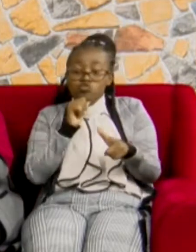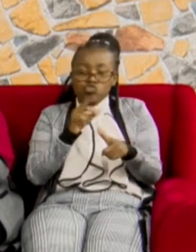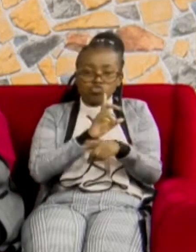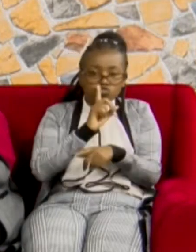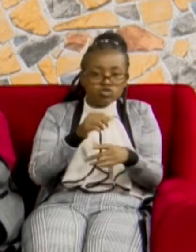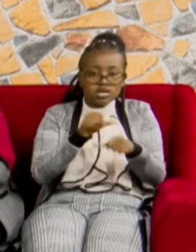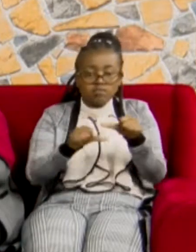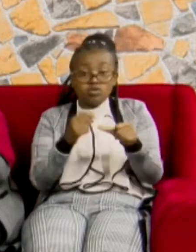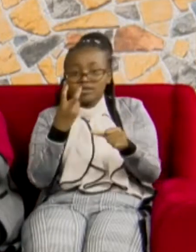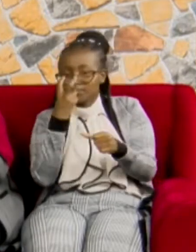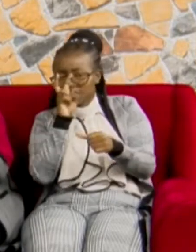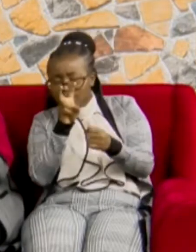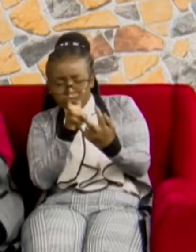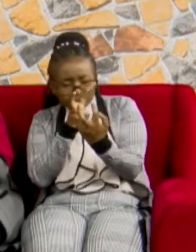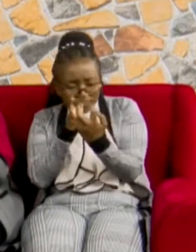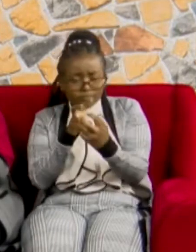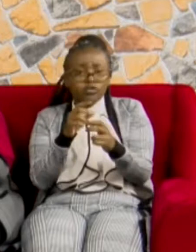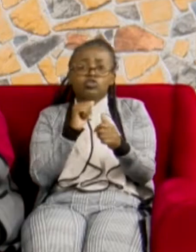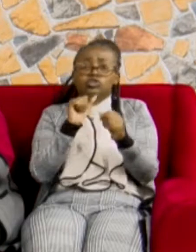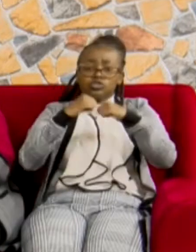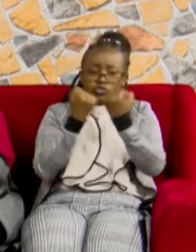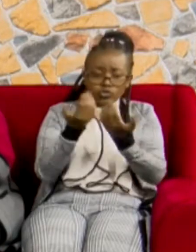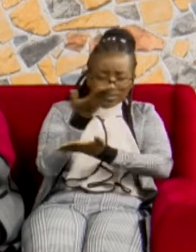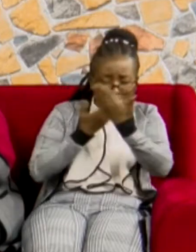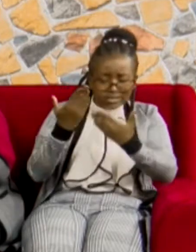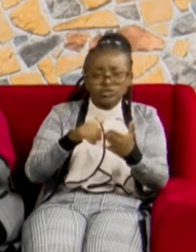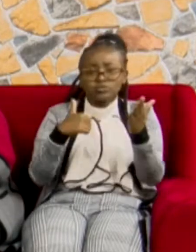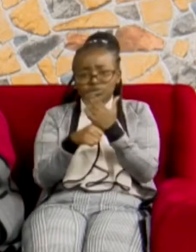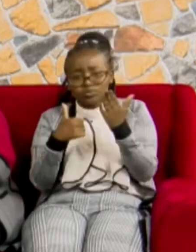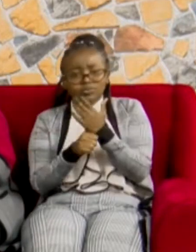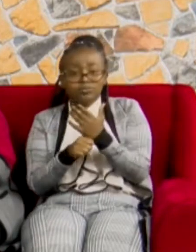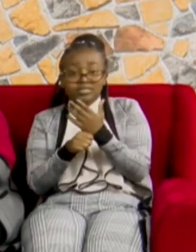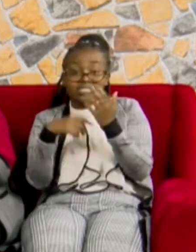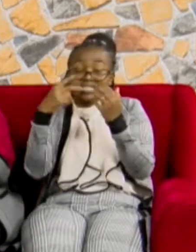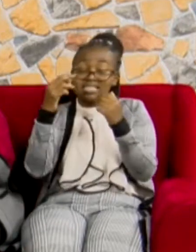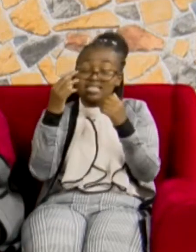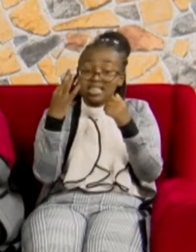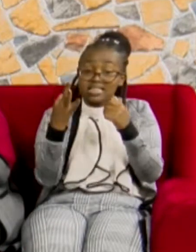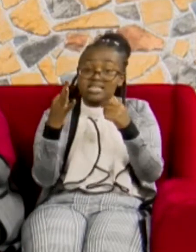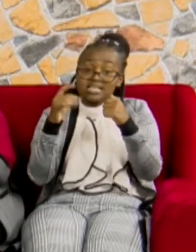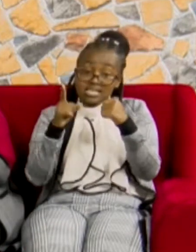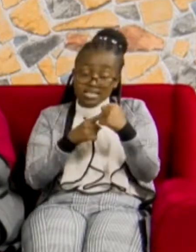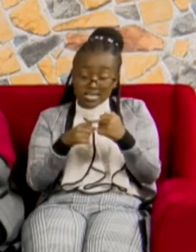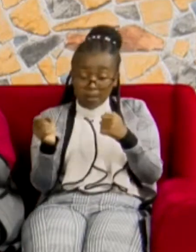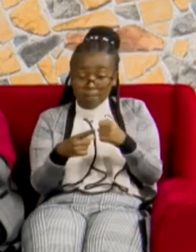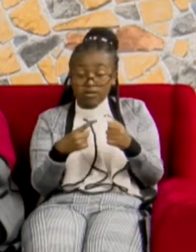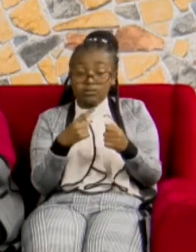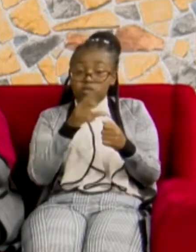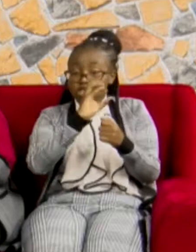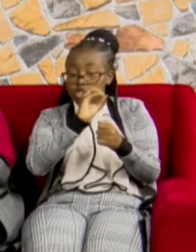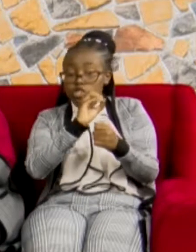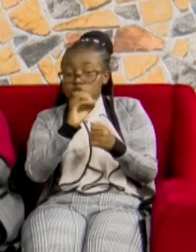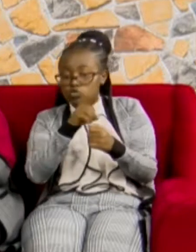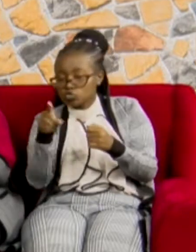the eye contact, the social interaction is worrying me, and you can screen them until 36 months. The screen is just for children who are between 0 to